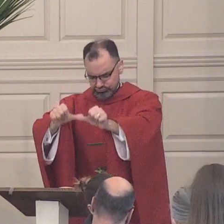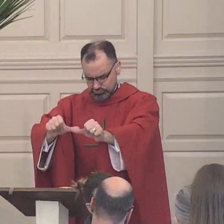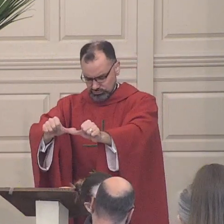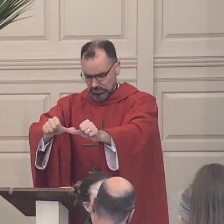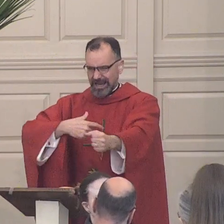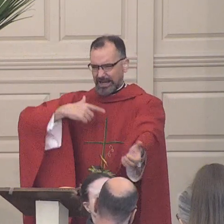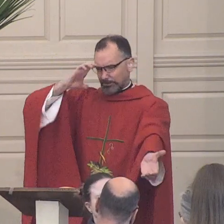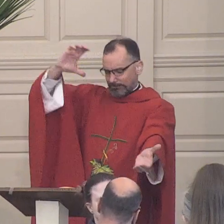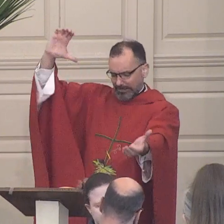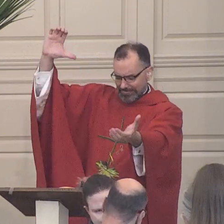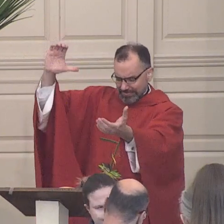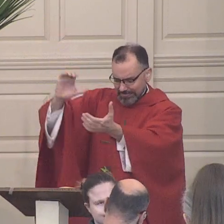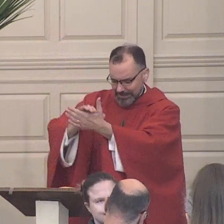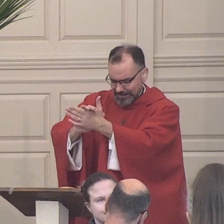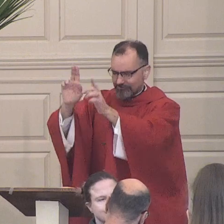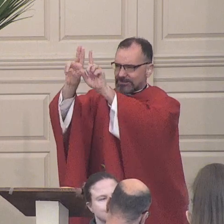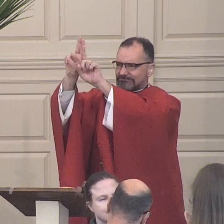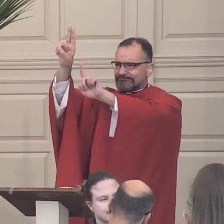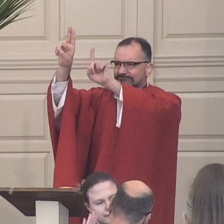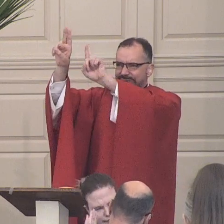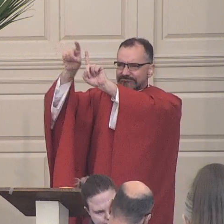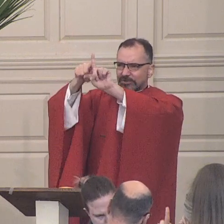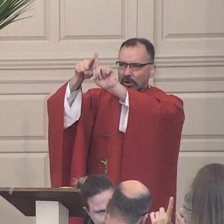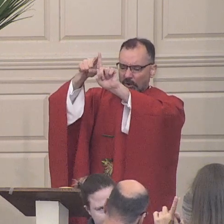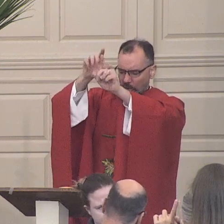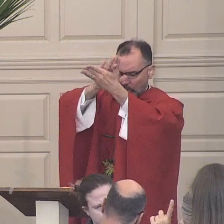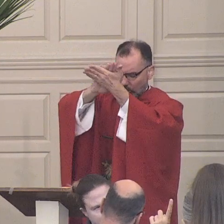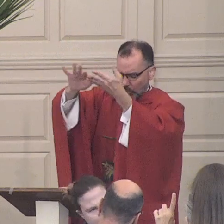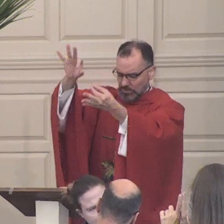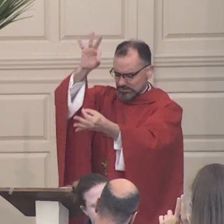world to come. Amen.